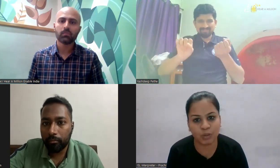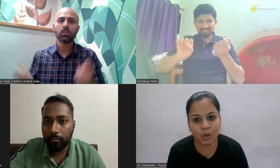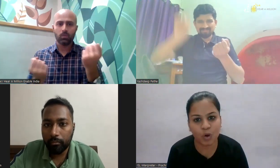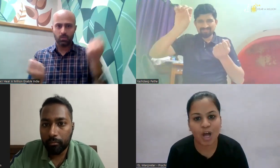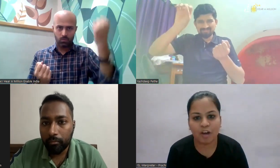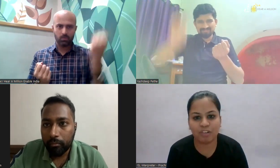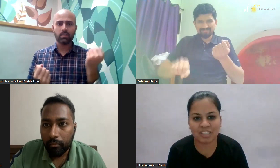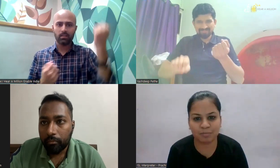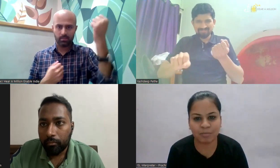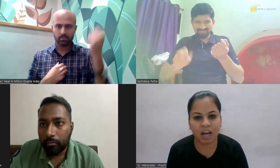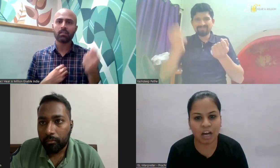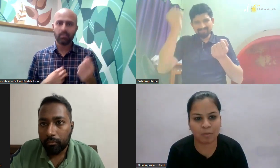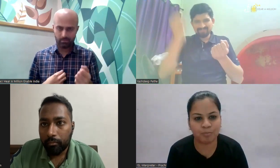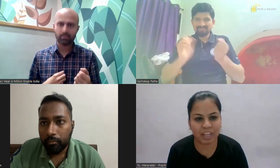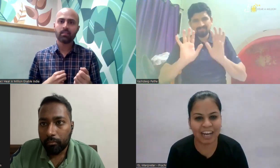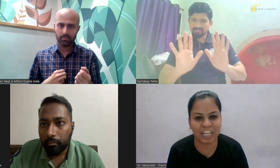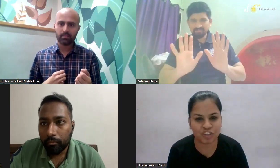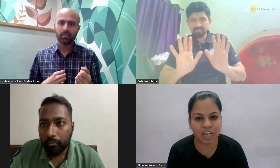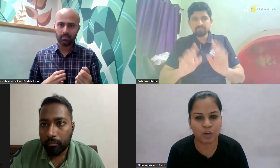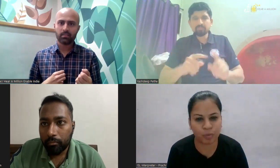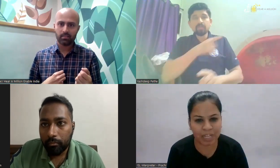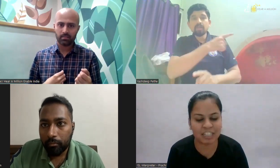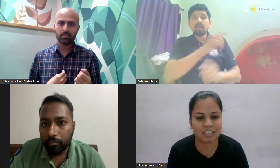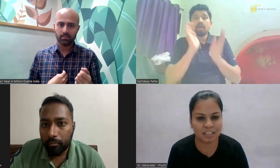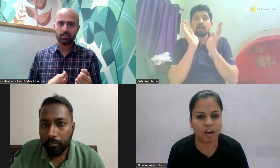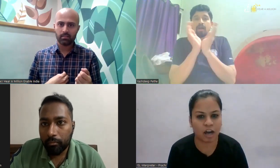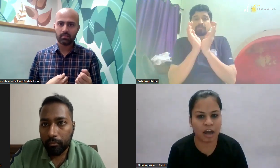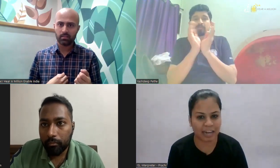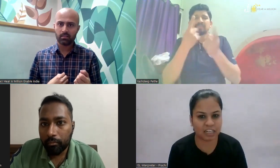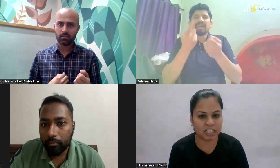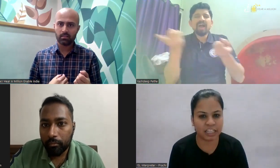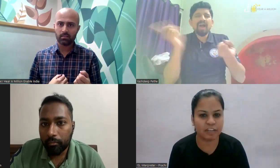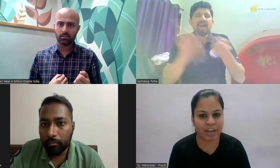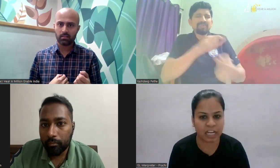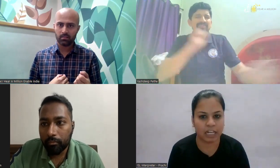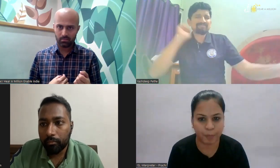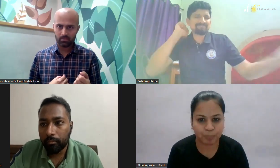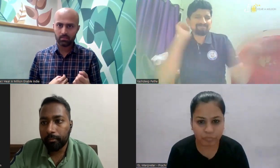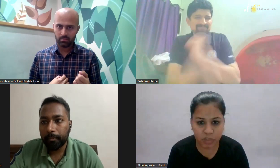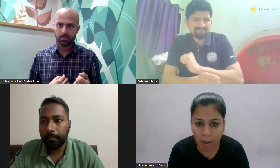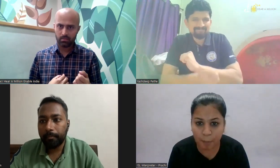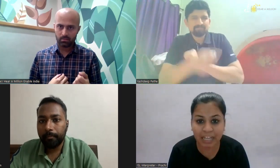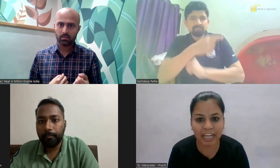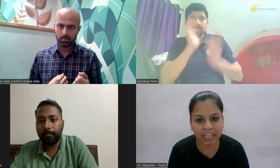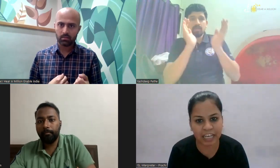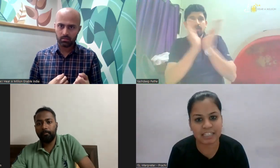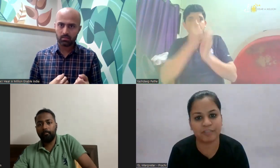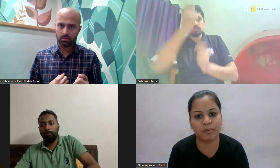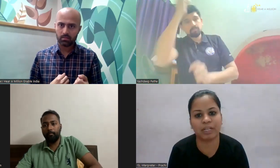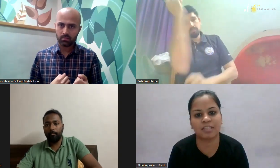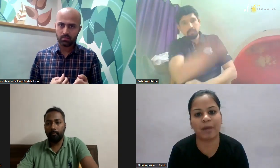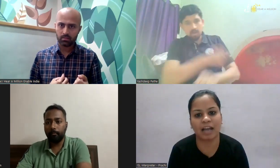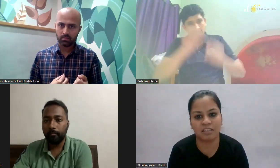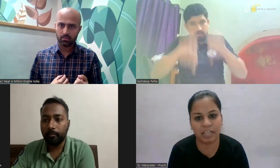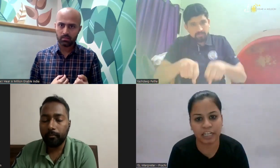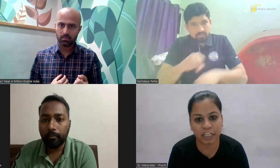car, with some additional equipments added in the vehicle. But in case if they